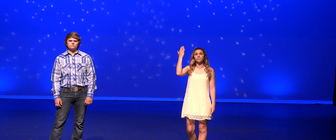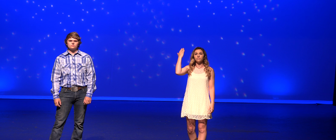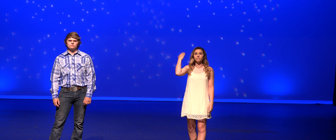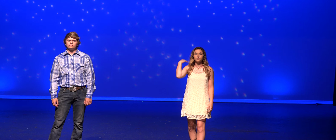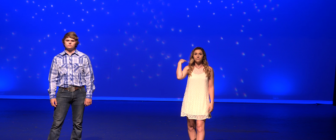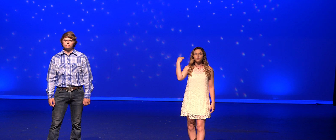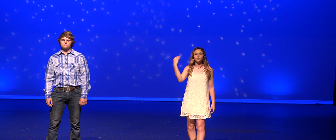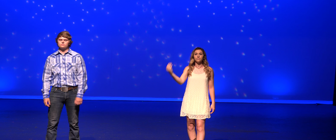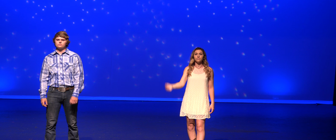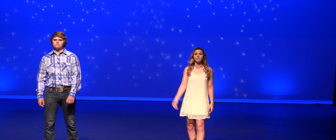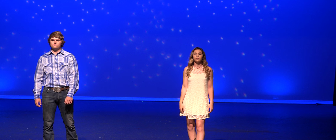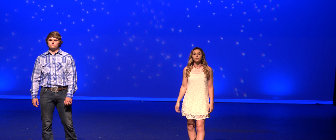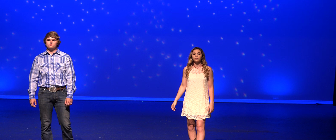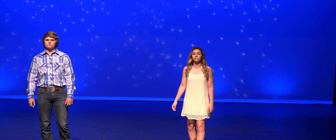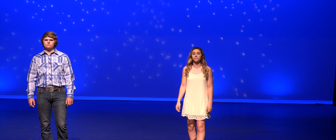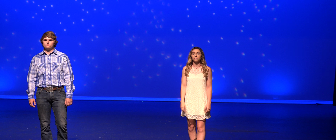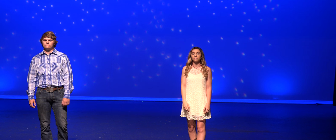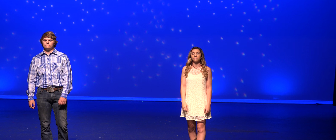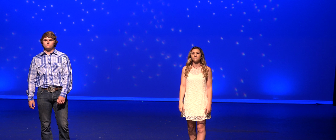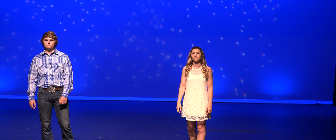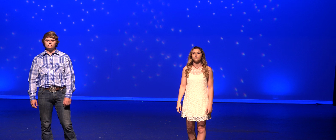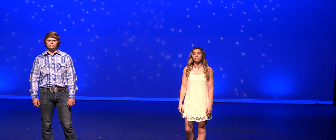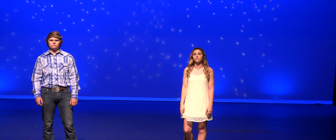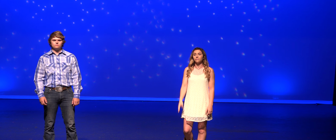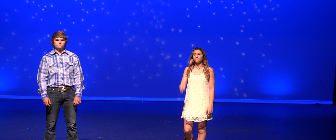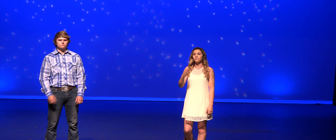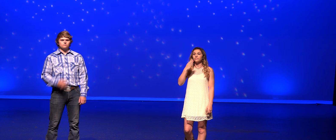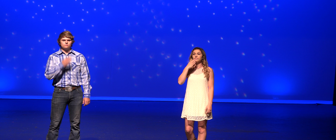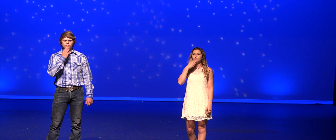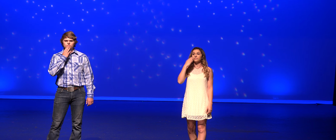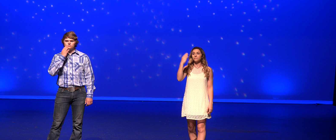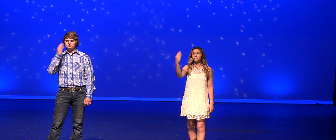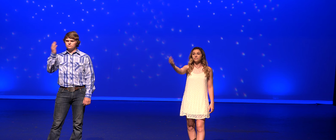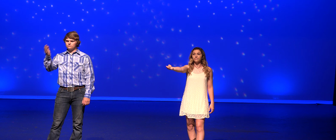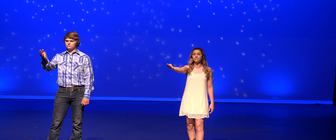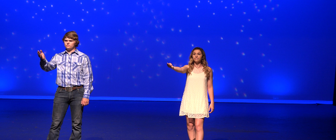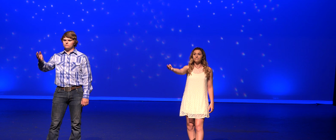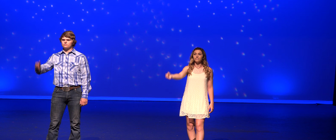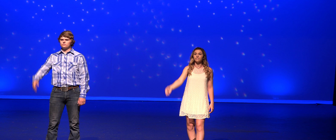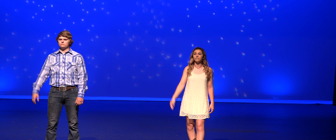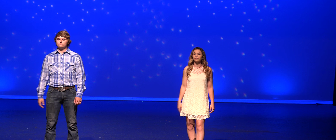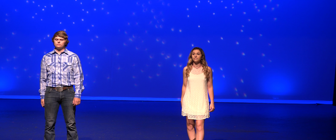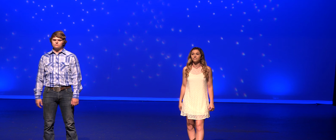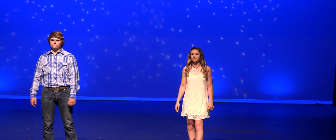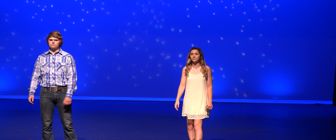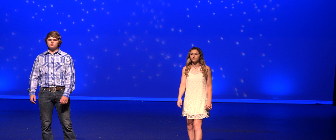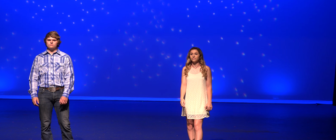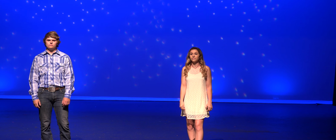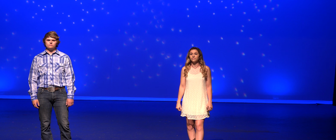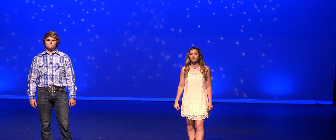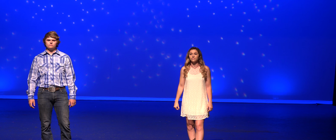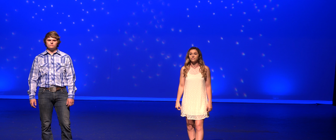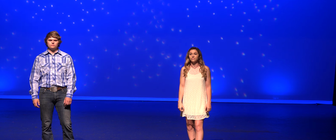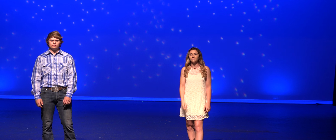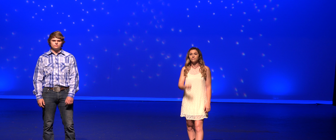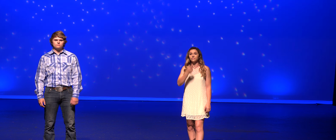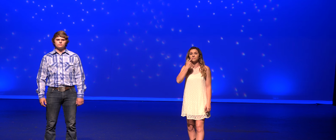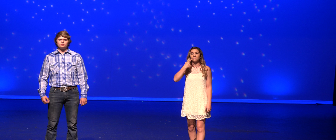past overdue So this one's for you Oh, I